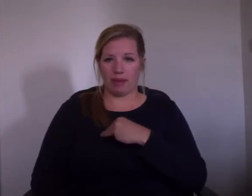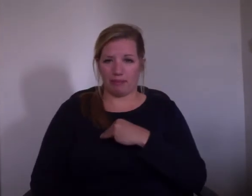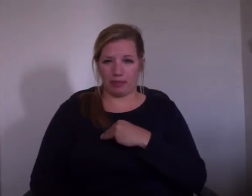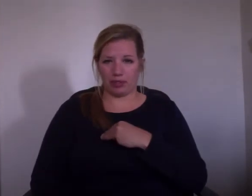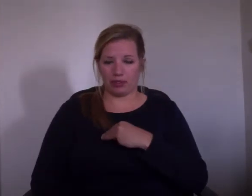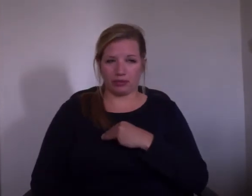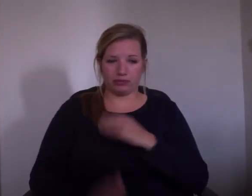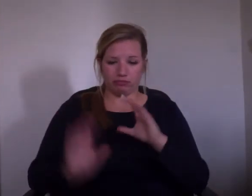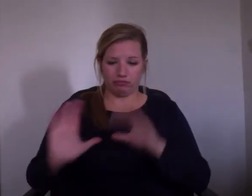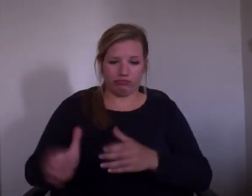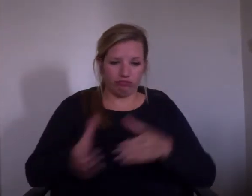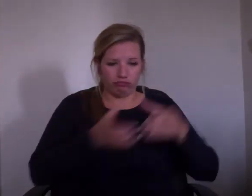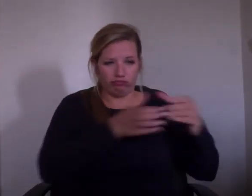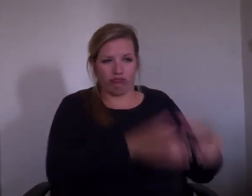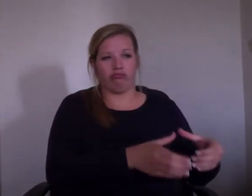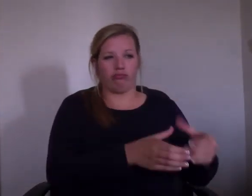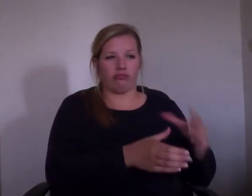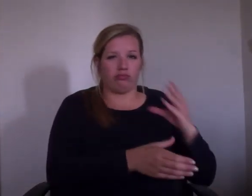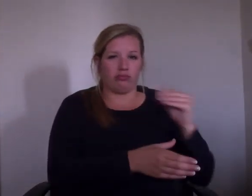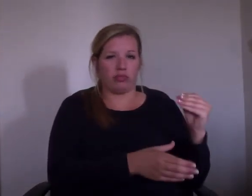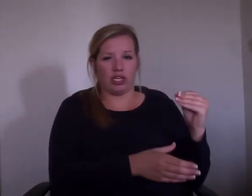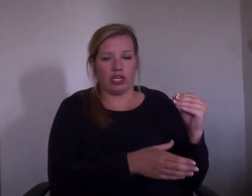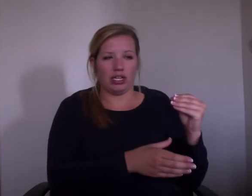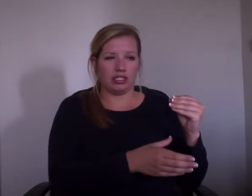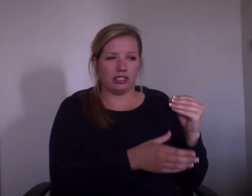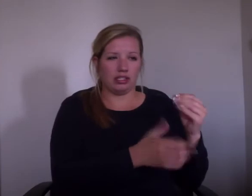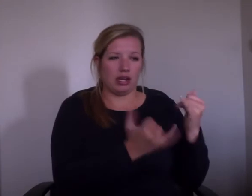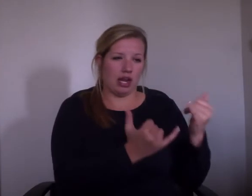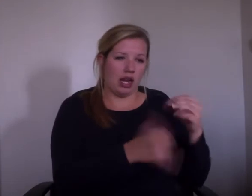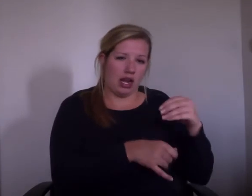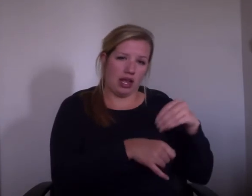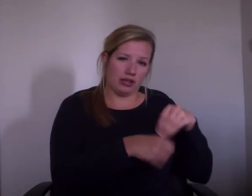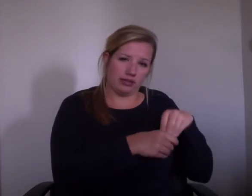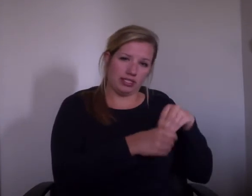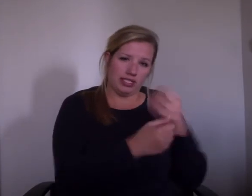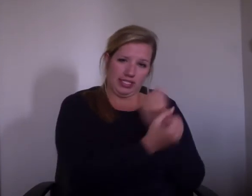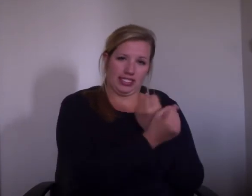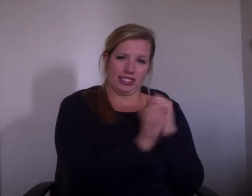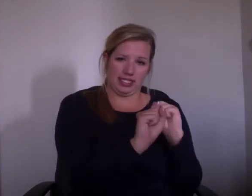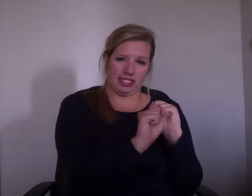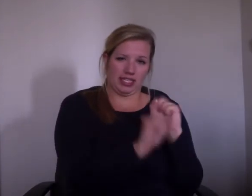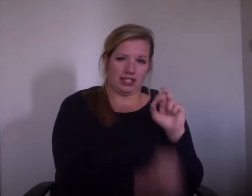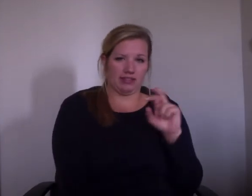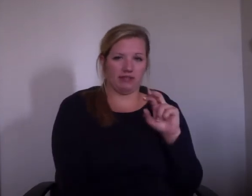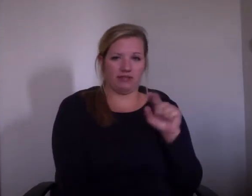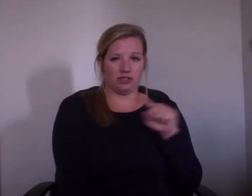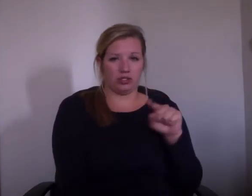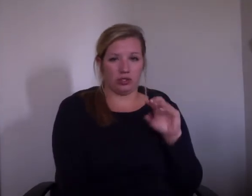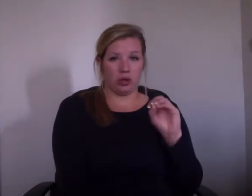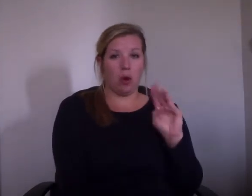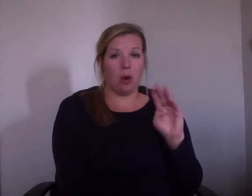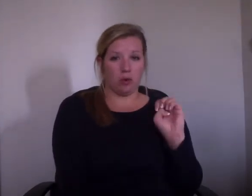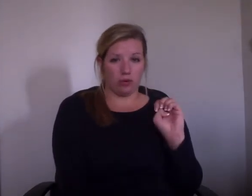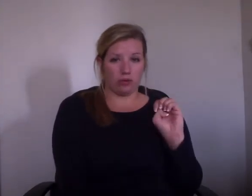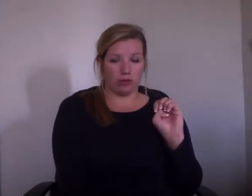of their villages and putting them into what they called safe zones. And the idea was that they would protect them from the